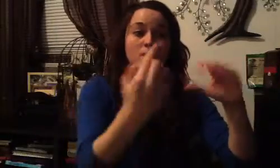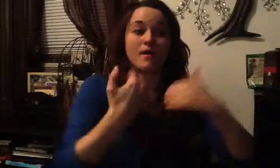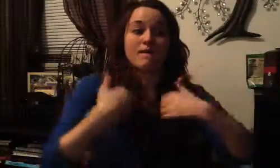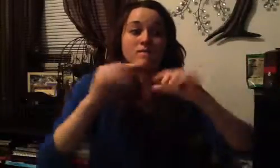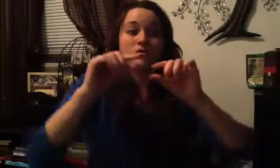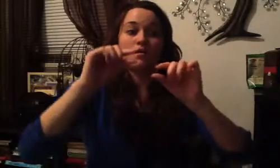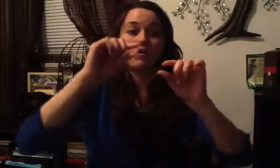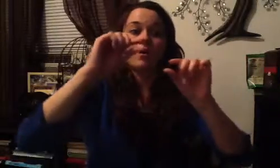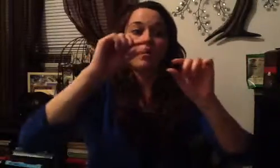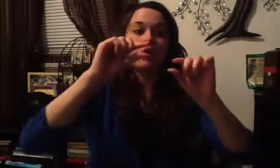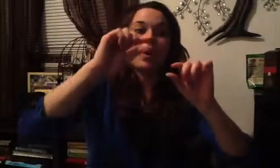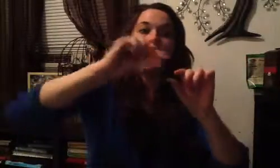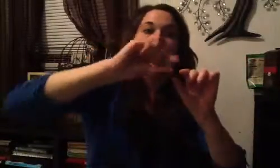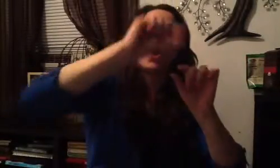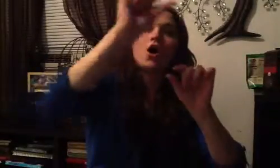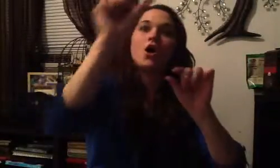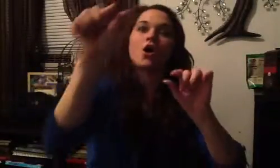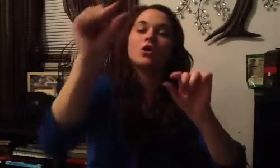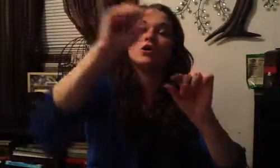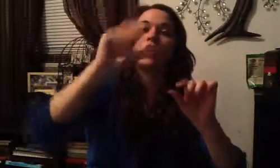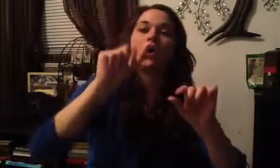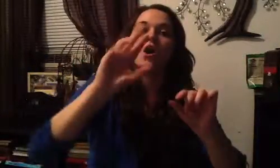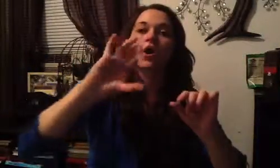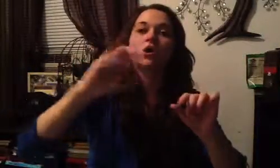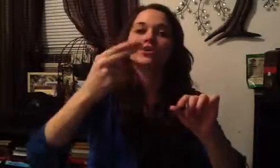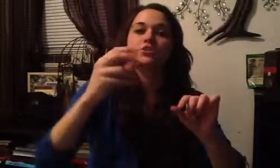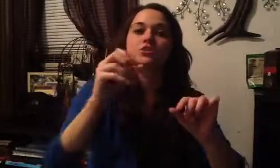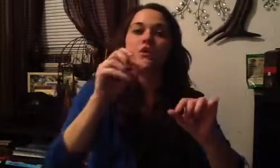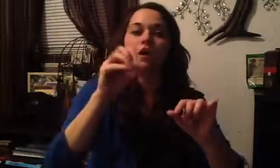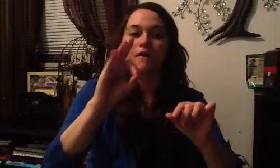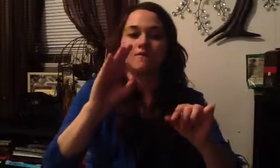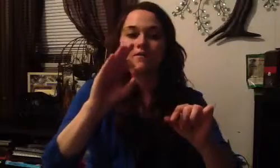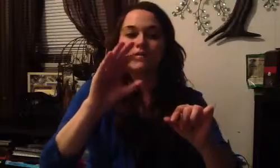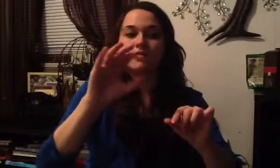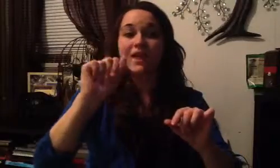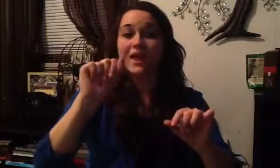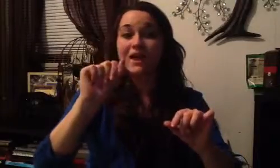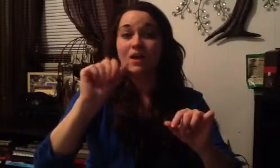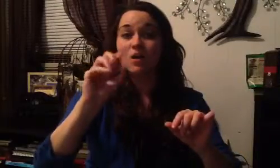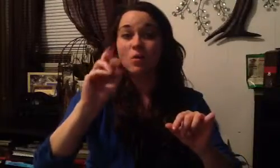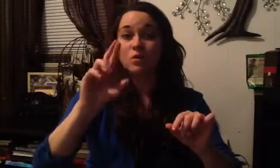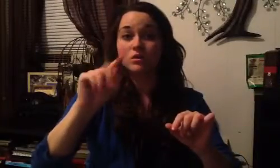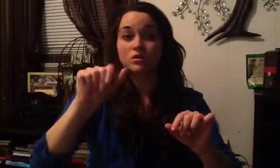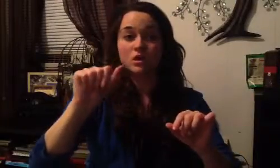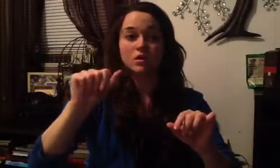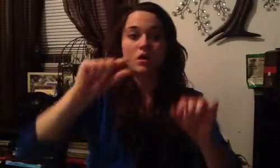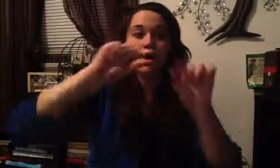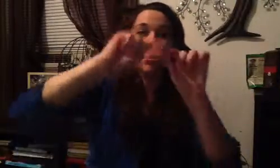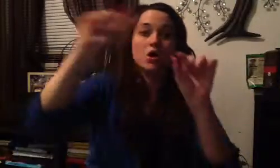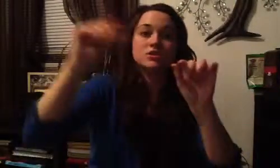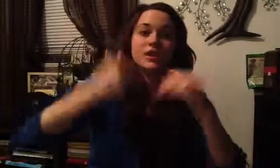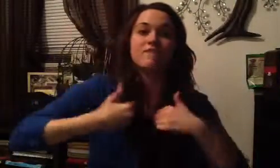the aorta. This is the arch of the aorta. And off the arch of the aorta, we have 3 blood vessels. I'm going to make